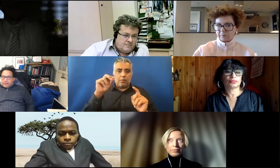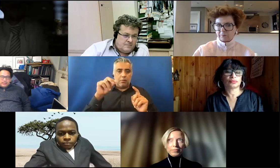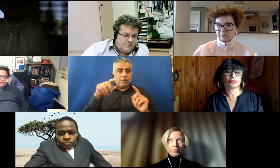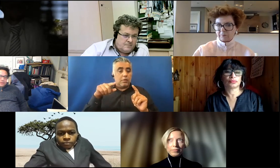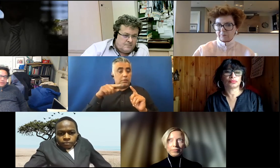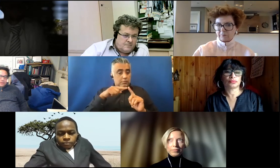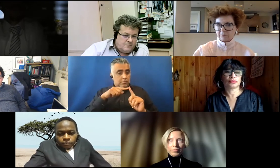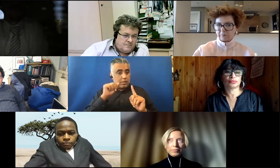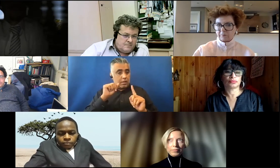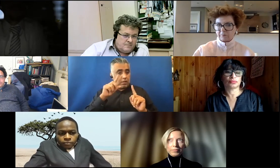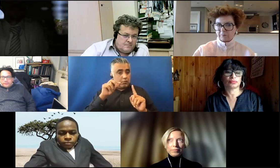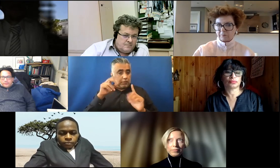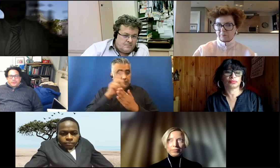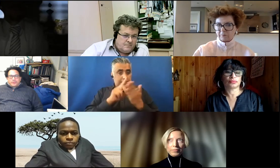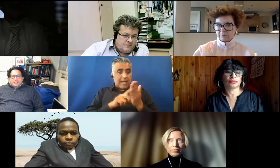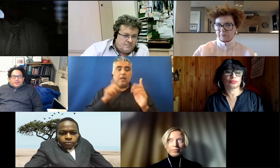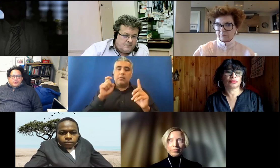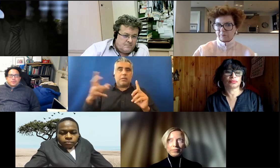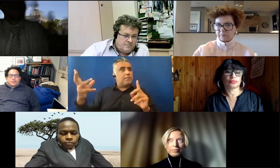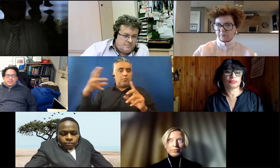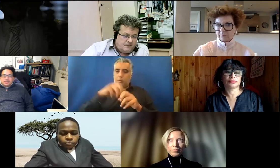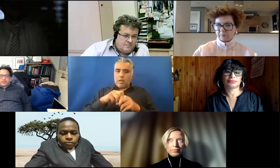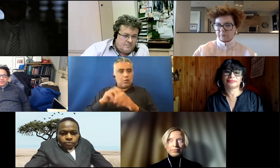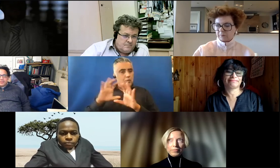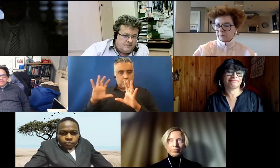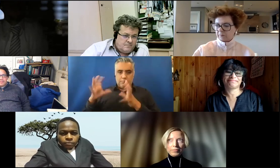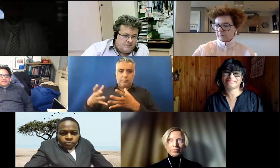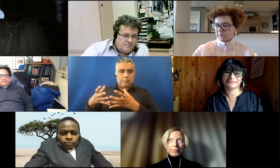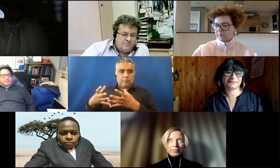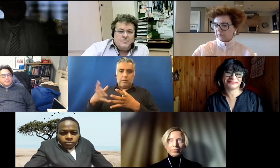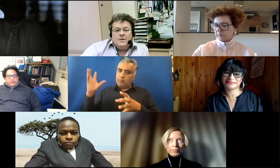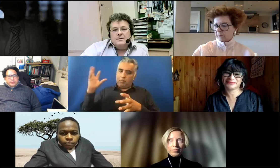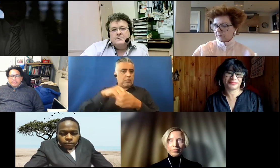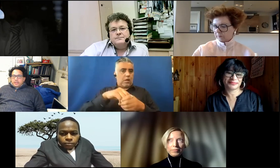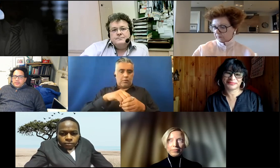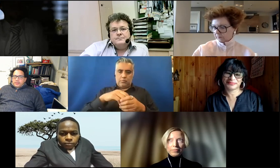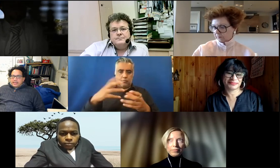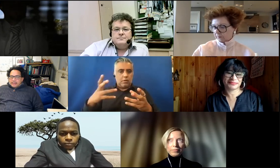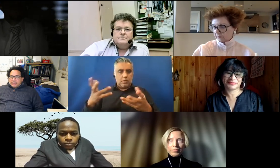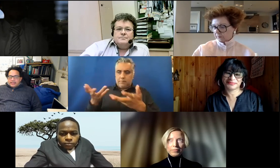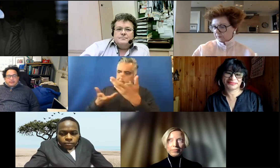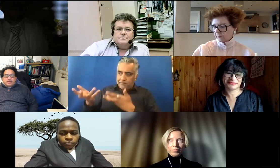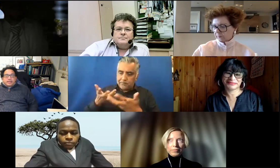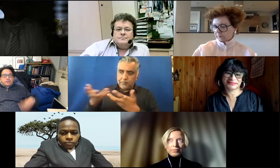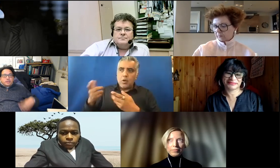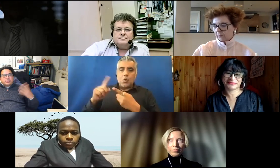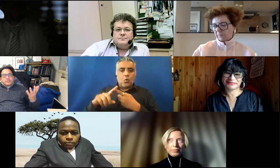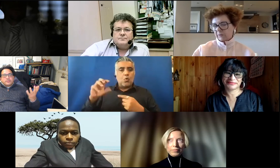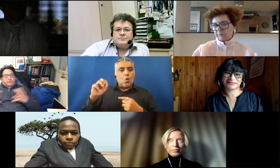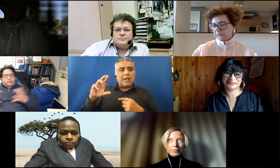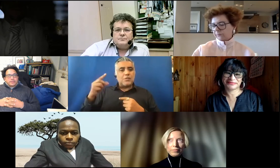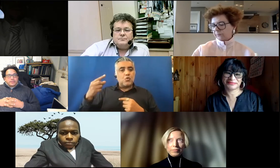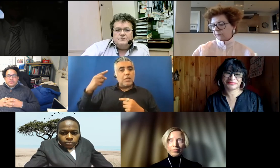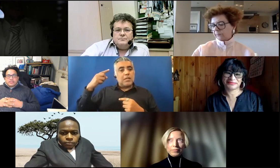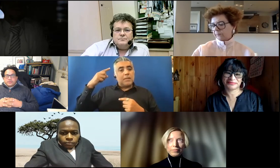with, you need to involve the target groups and, you know, their mechanisms by engaging with organizations for